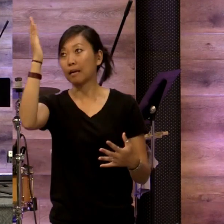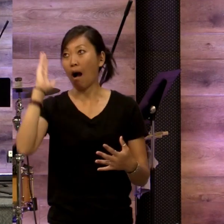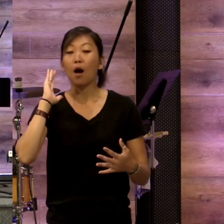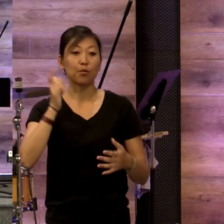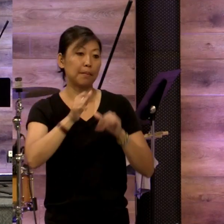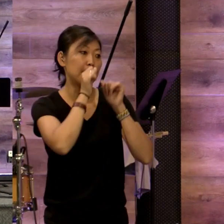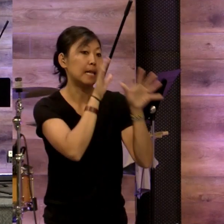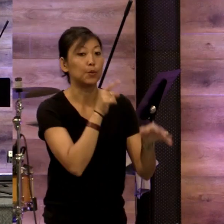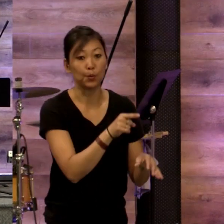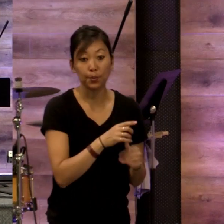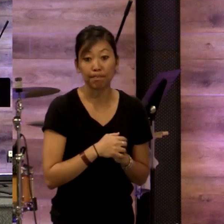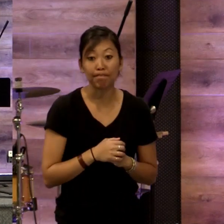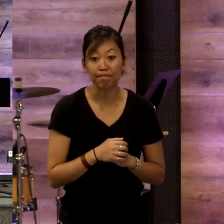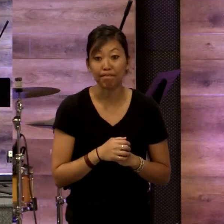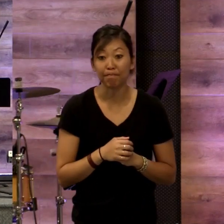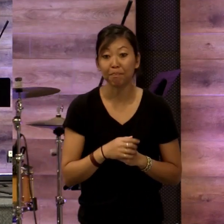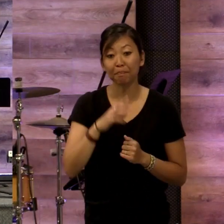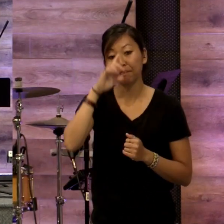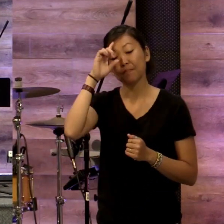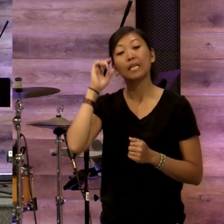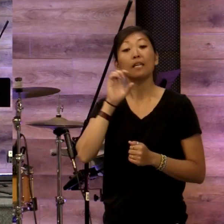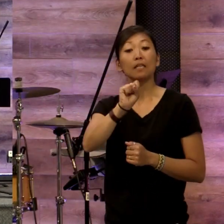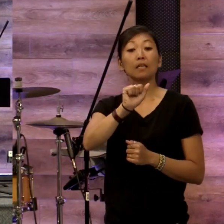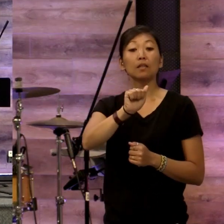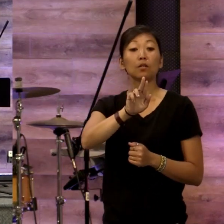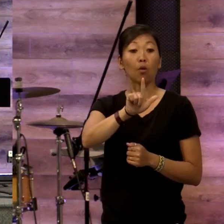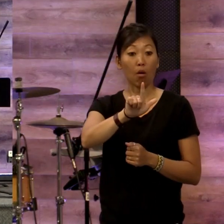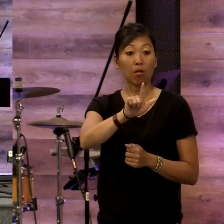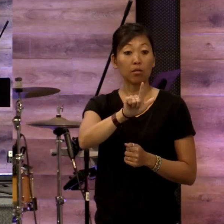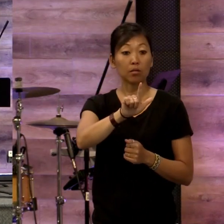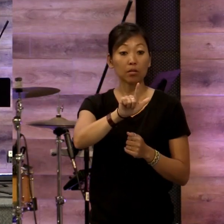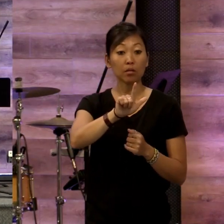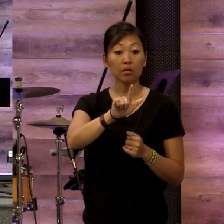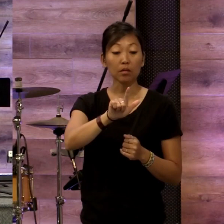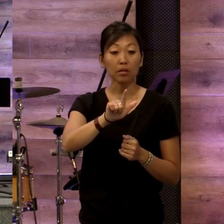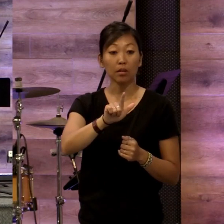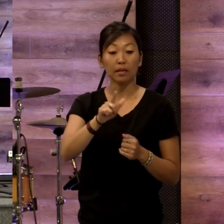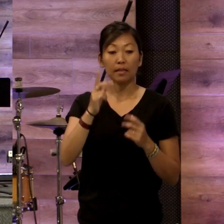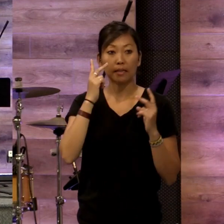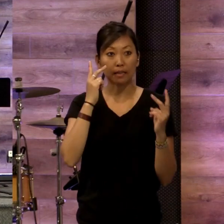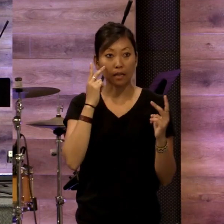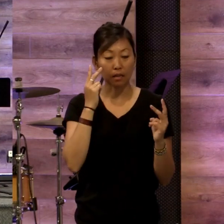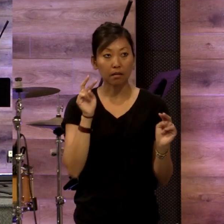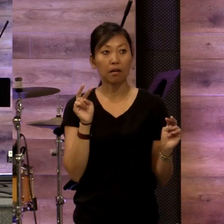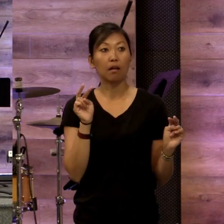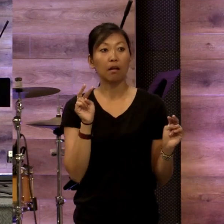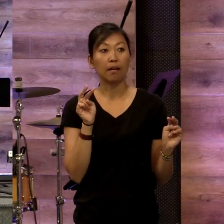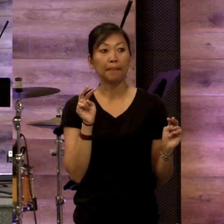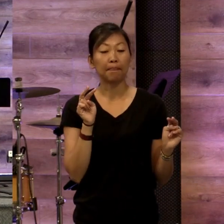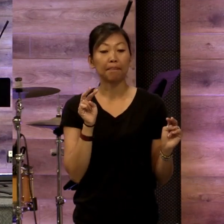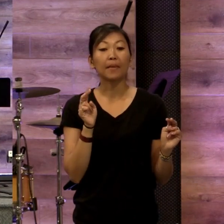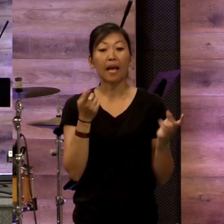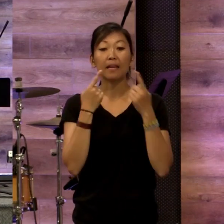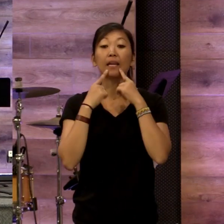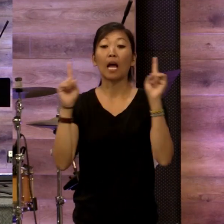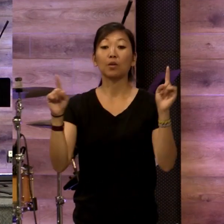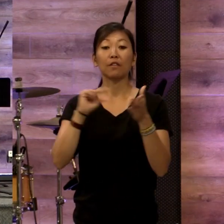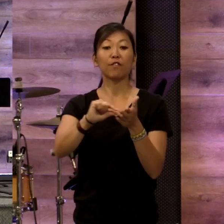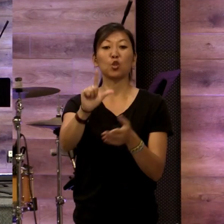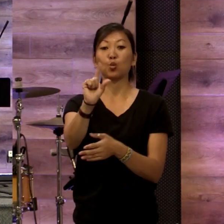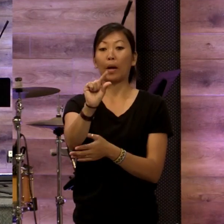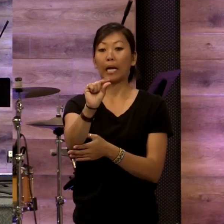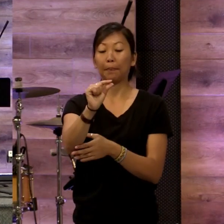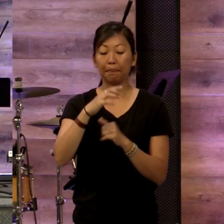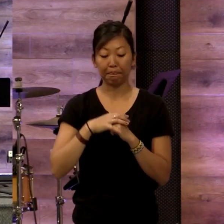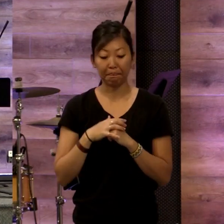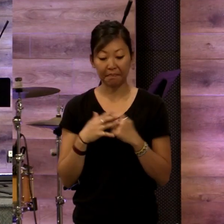shown me. And then Saul sees what's going on and he states it. Verse 20. And